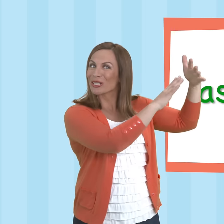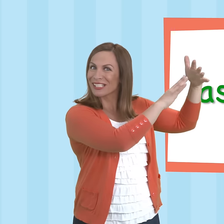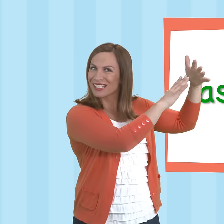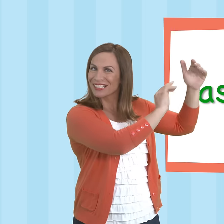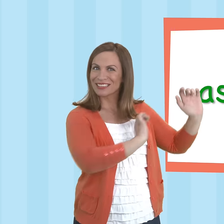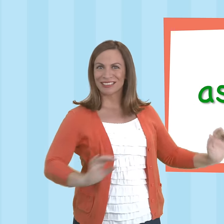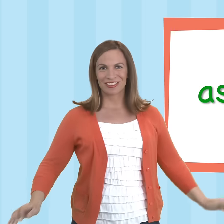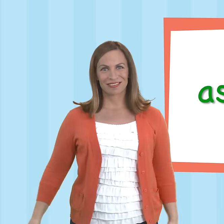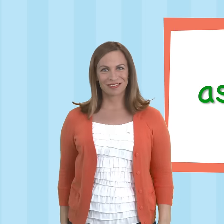stars.